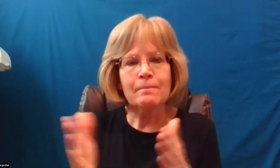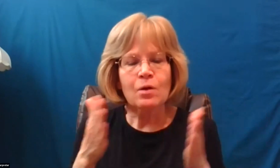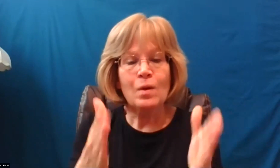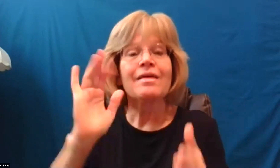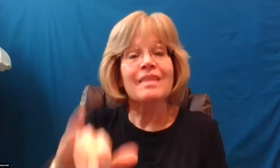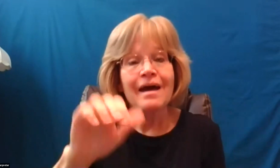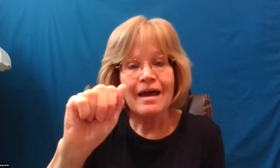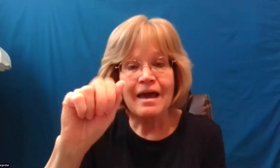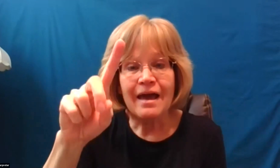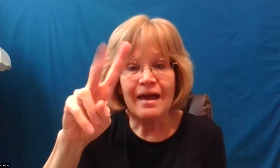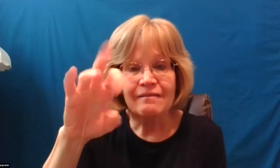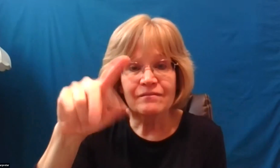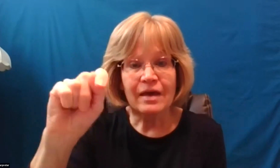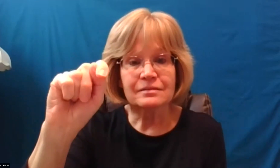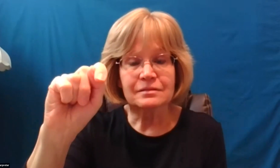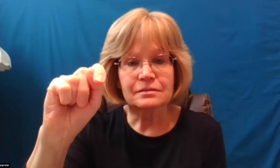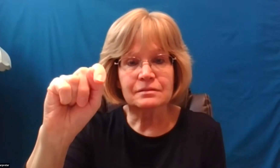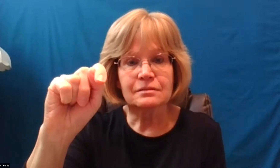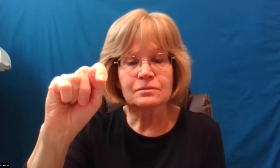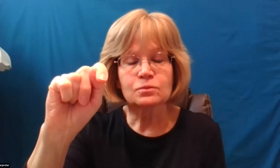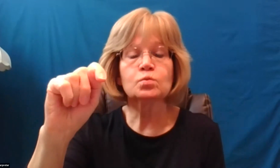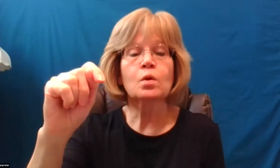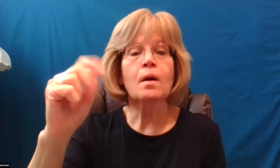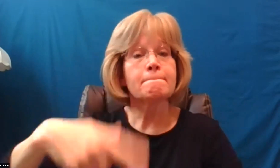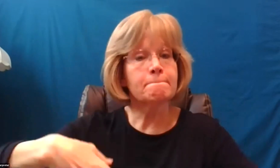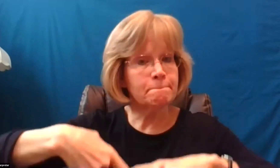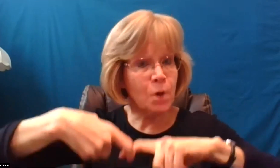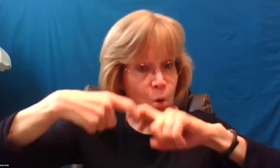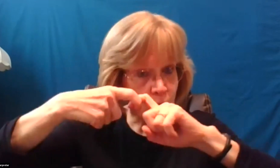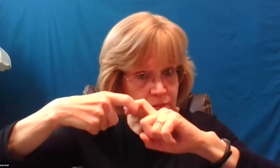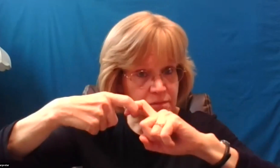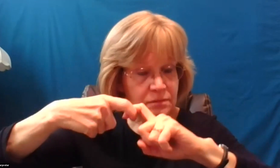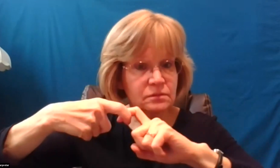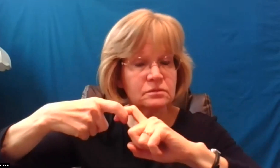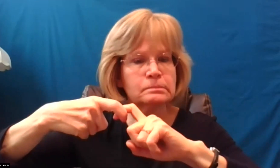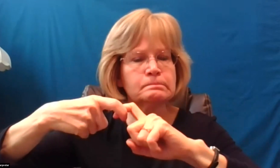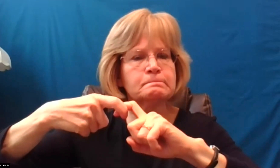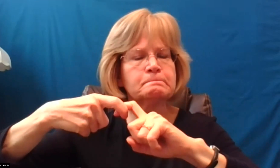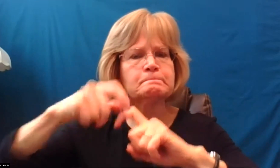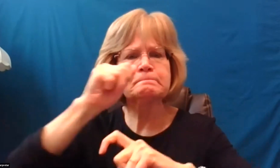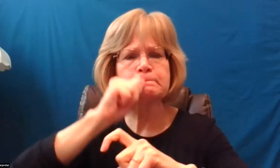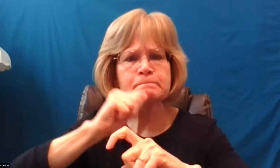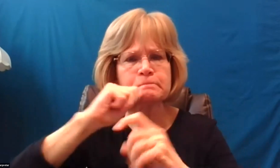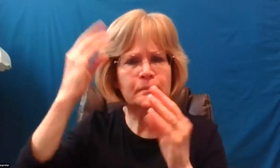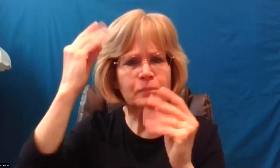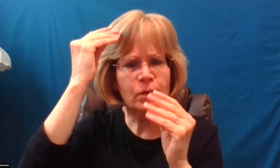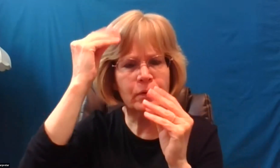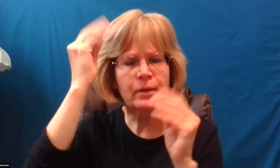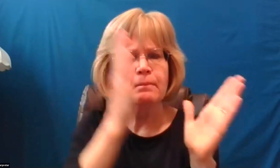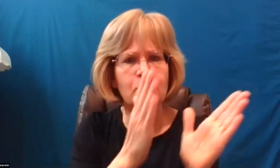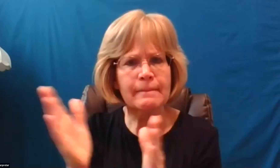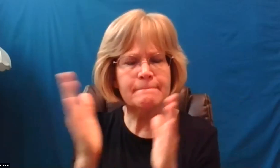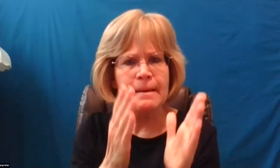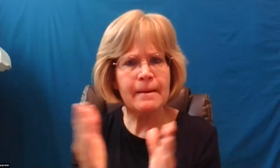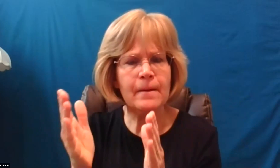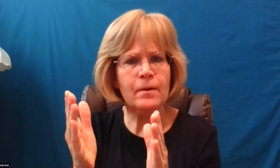about. Taking a pregnant pause to patiently ponder and prepare to